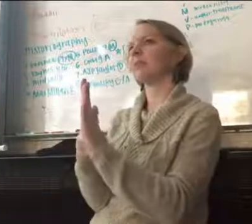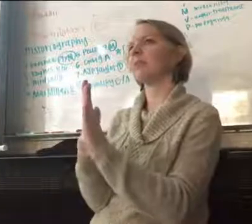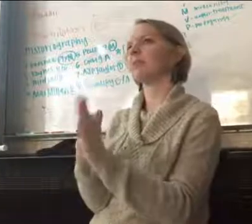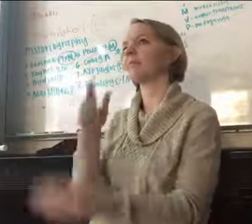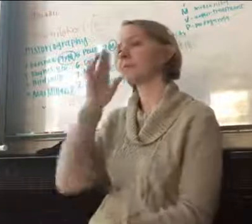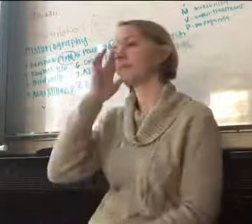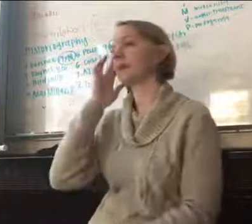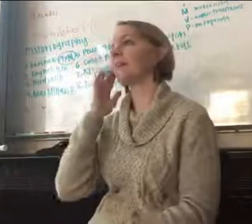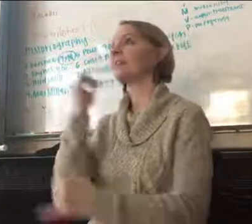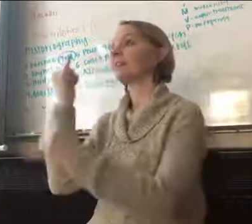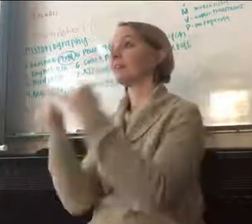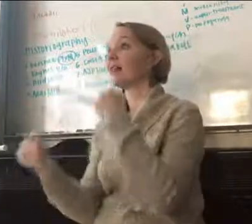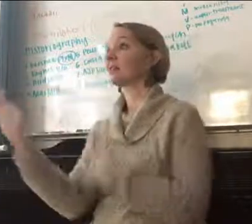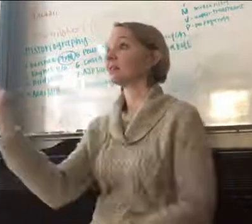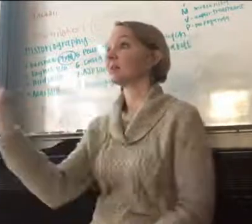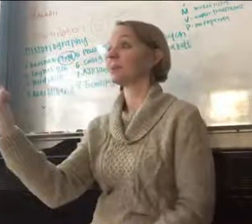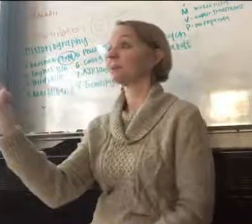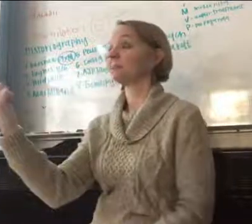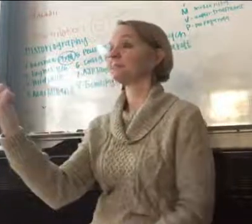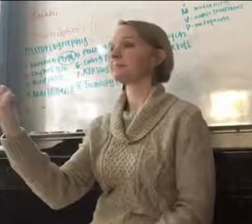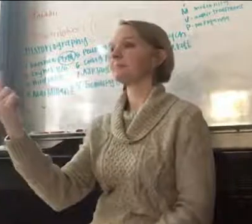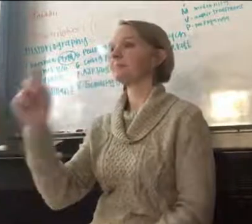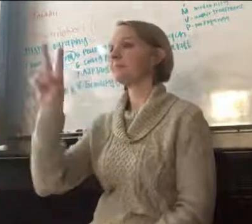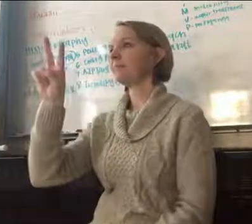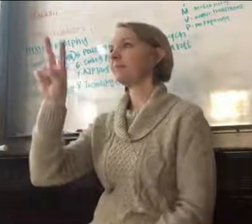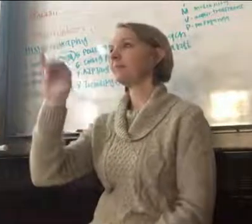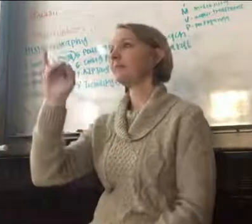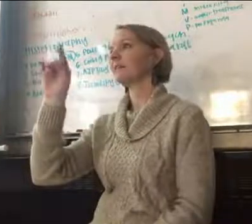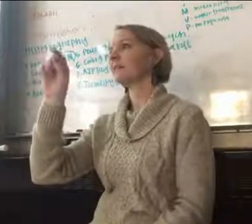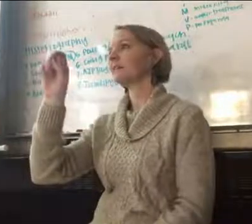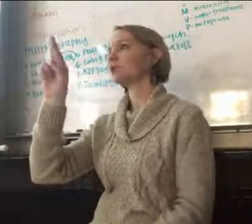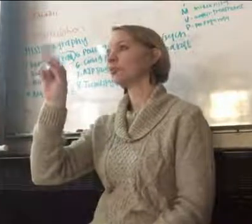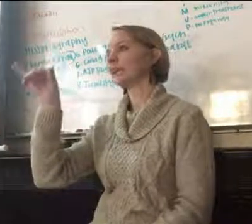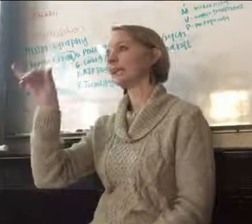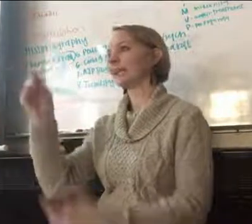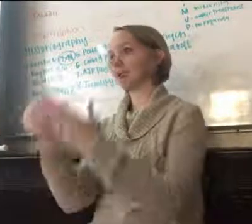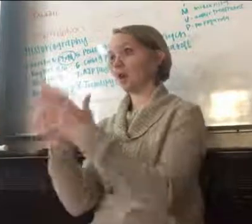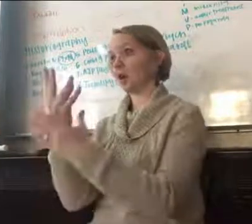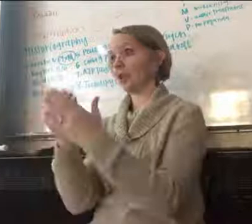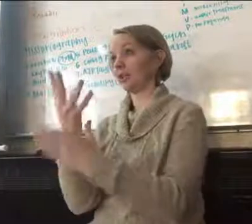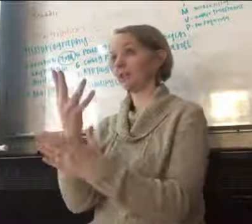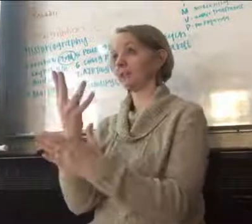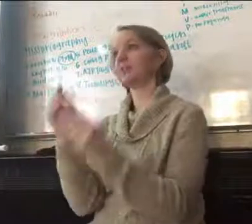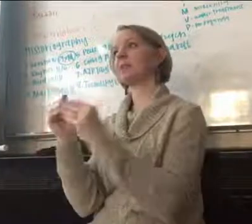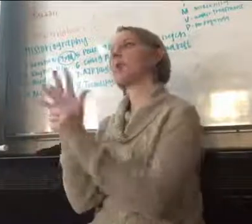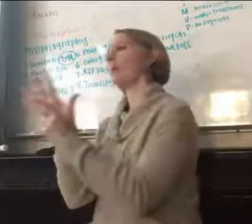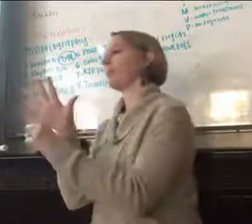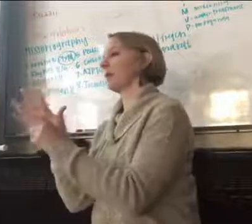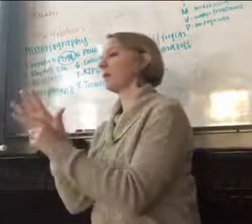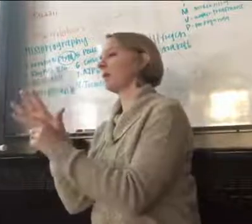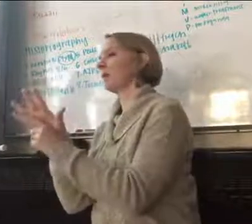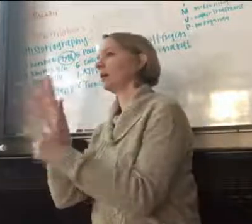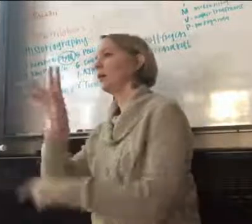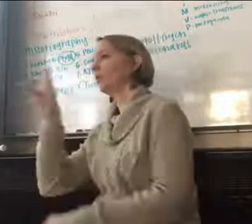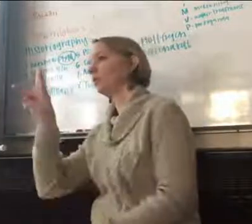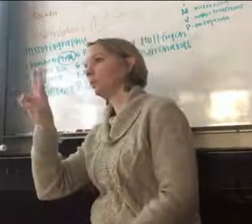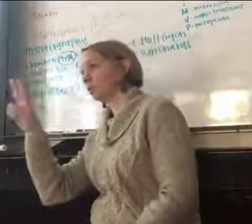Okay, and then the last one that they do as well is the Victory Gardens, which are much more popular in World War II than World War